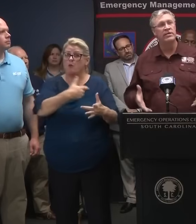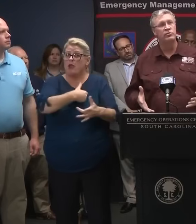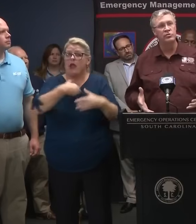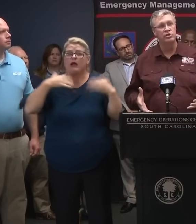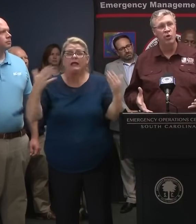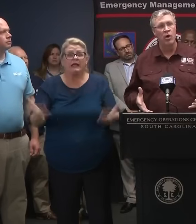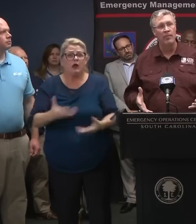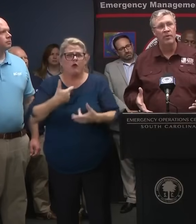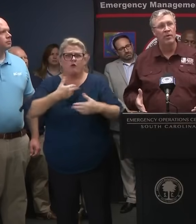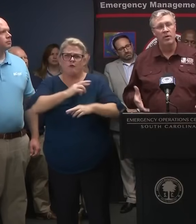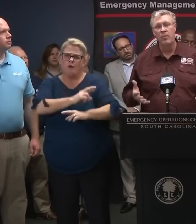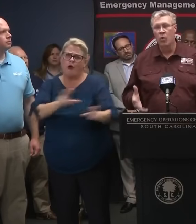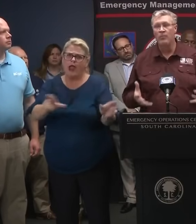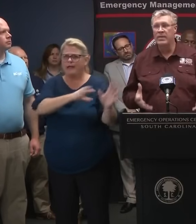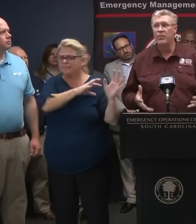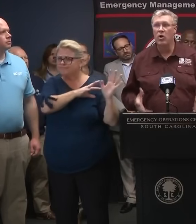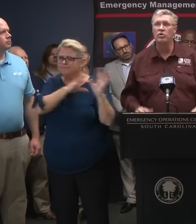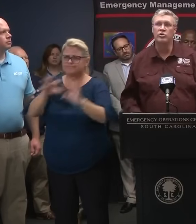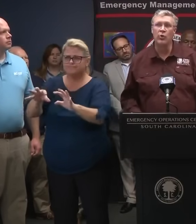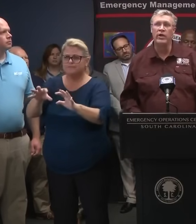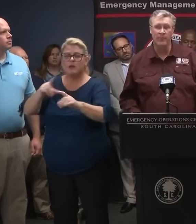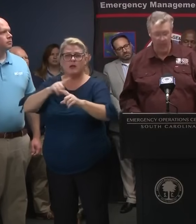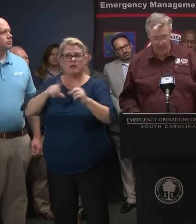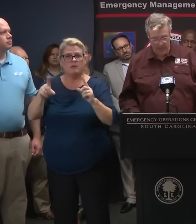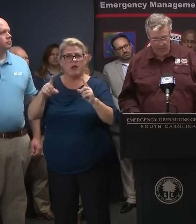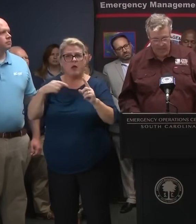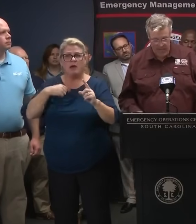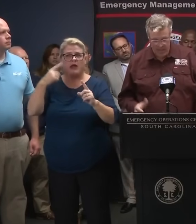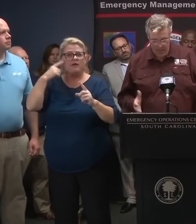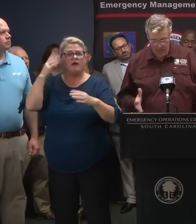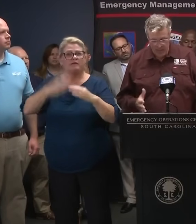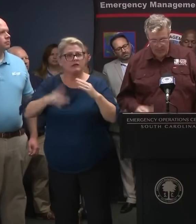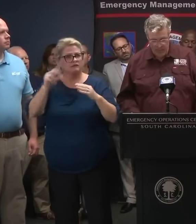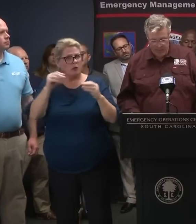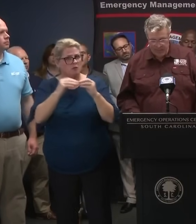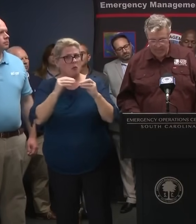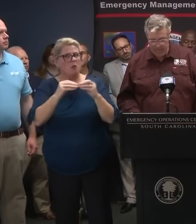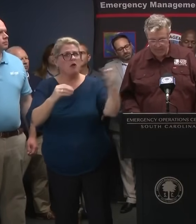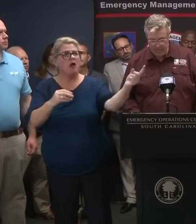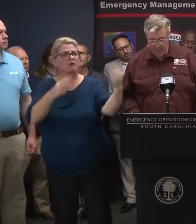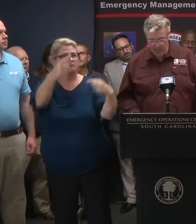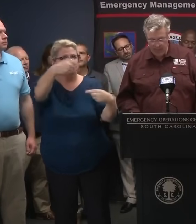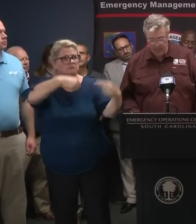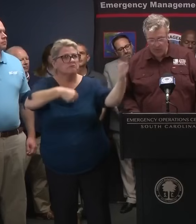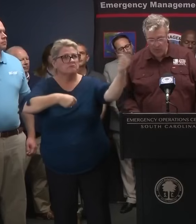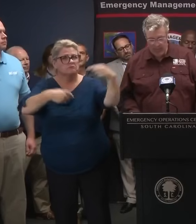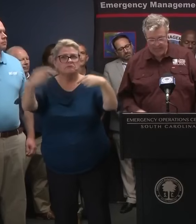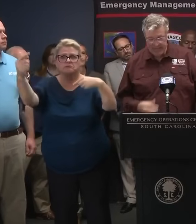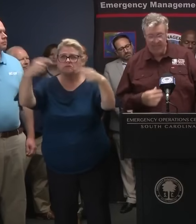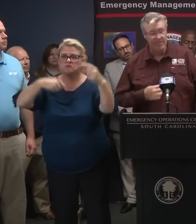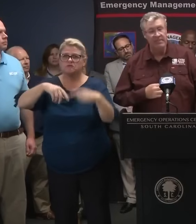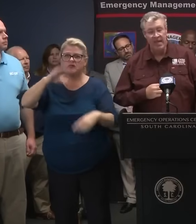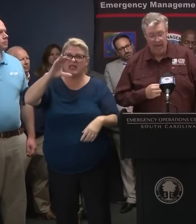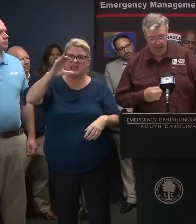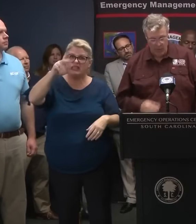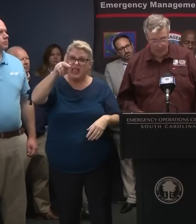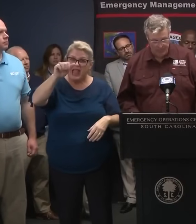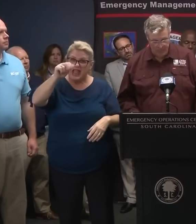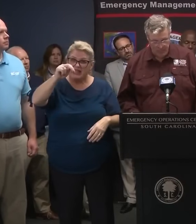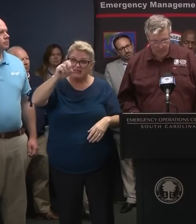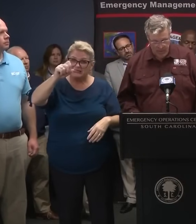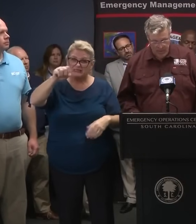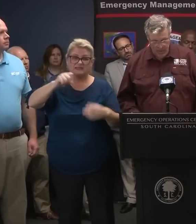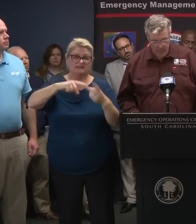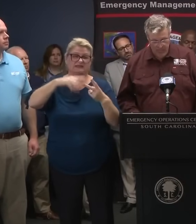cavalry continues to show up. More people are showing up every day from these states, some as far away as Kansas and Iowa.